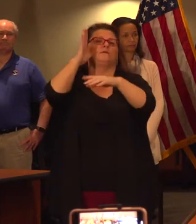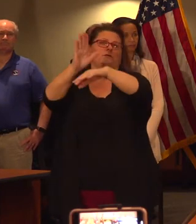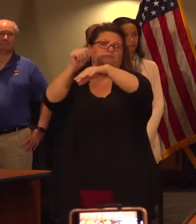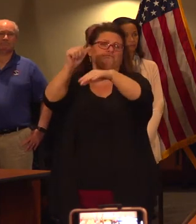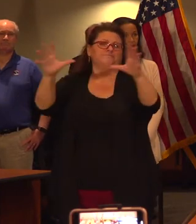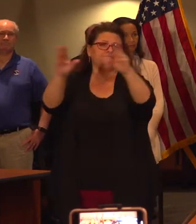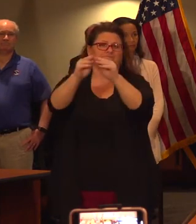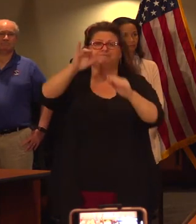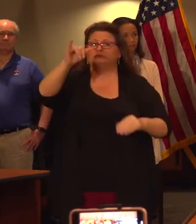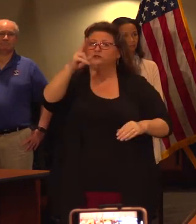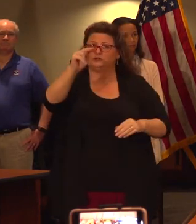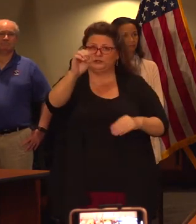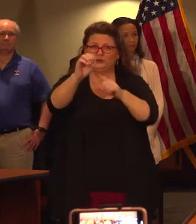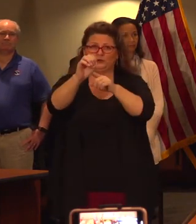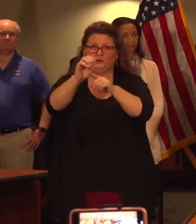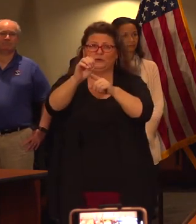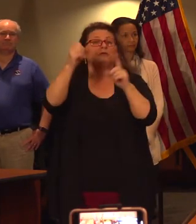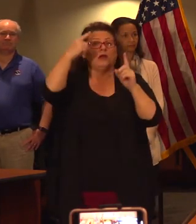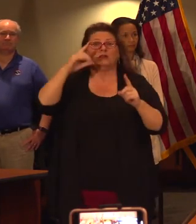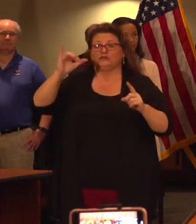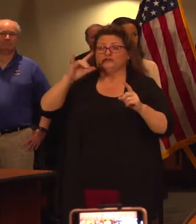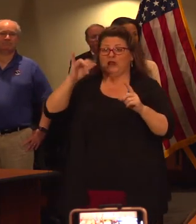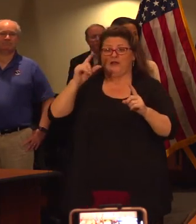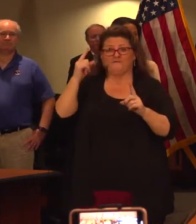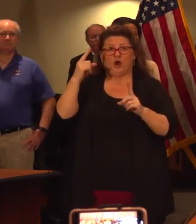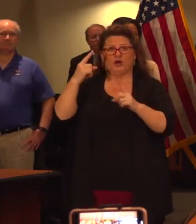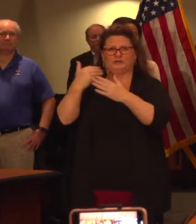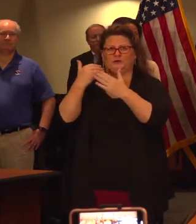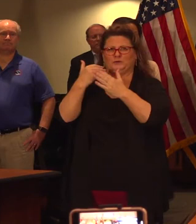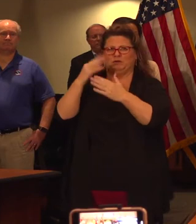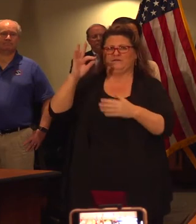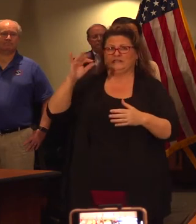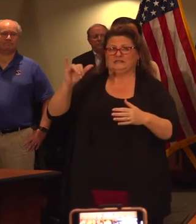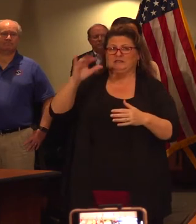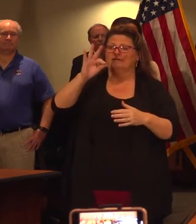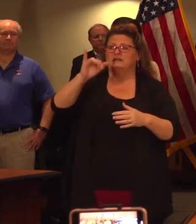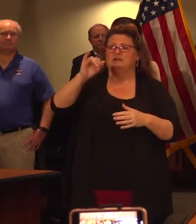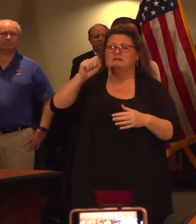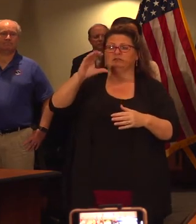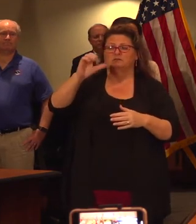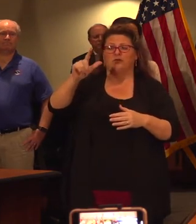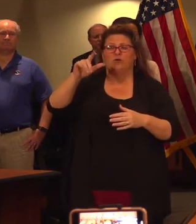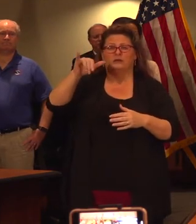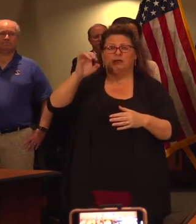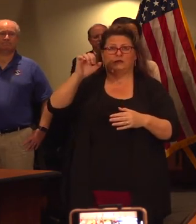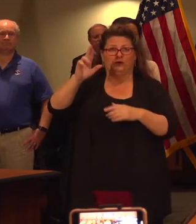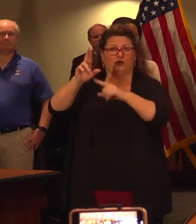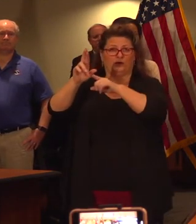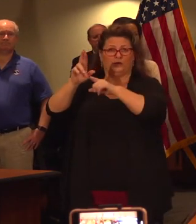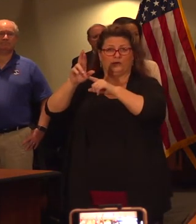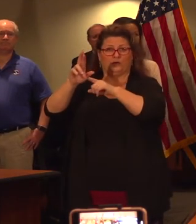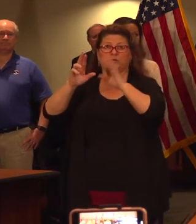particularly by the fiscal year starts on July the 1st, so by the end of June, we expect our economy